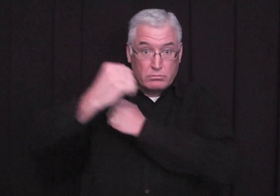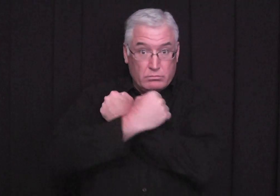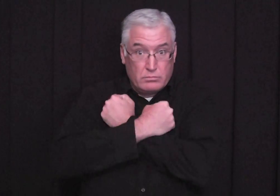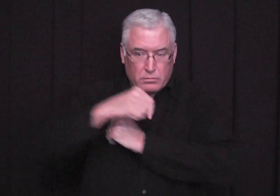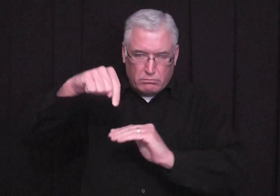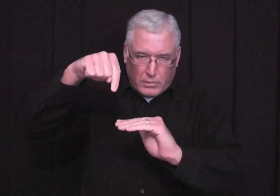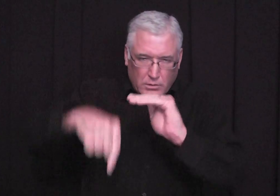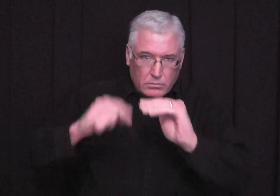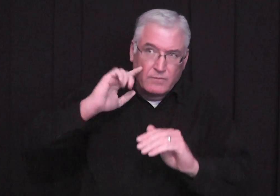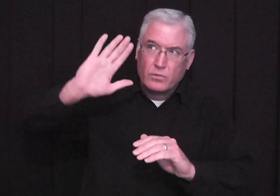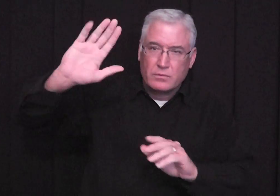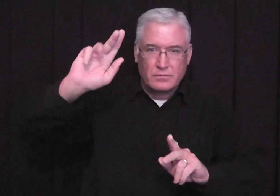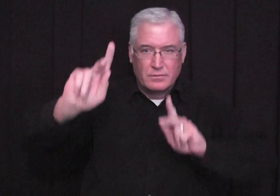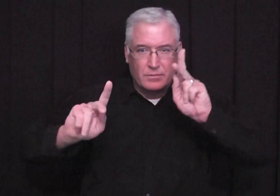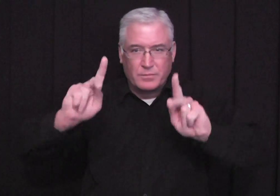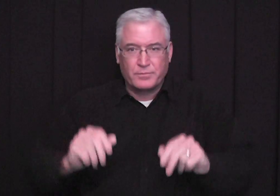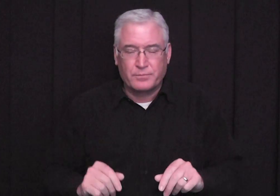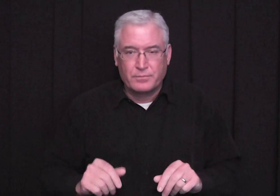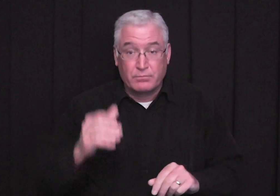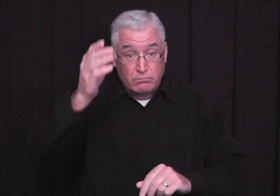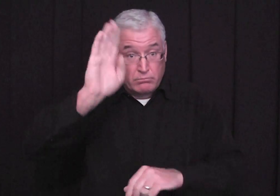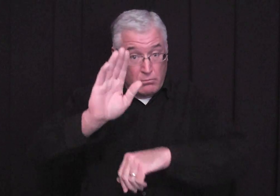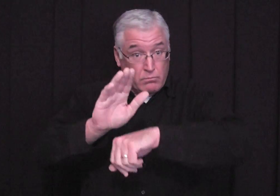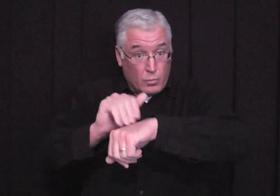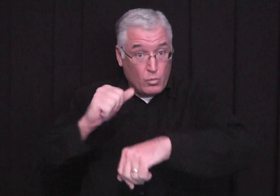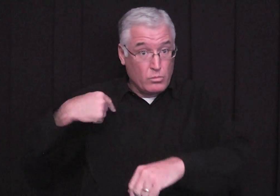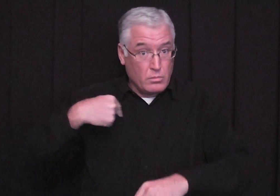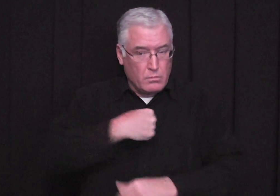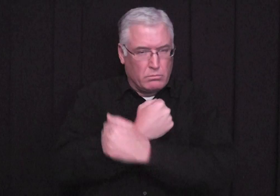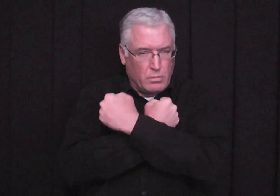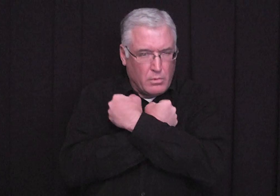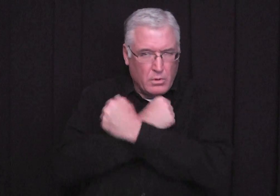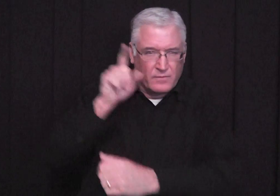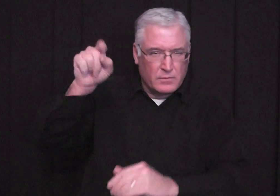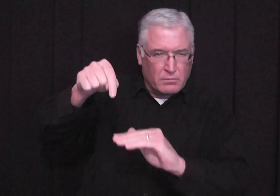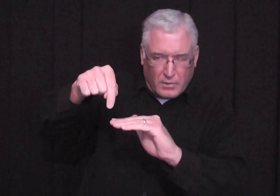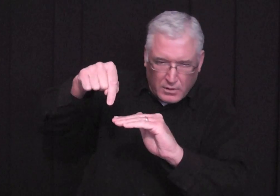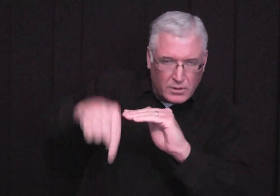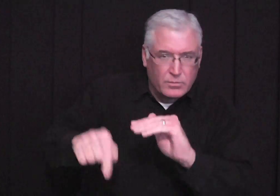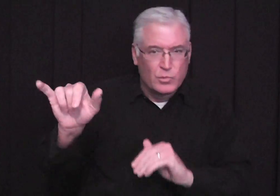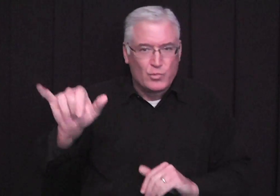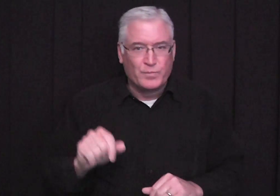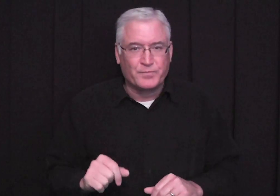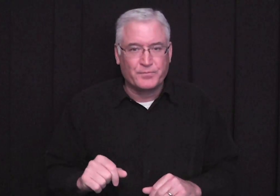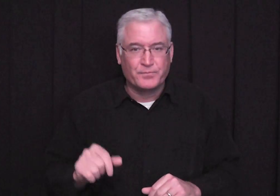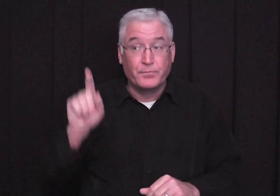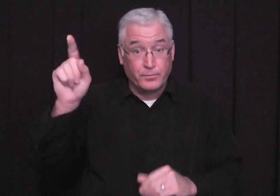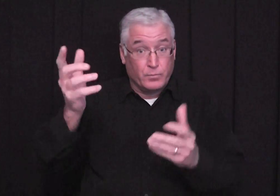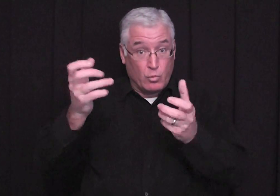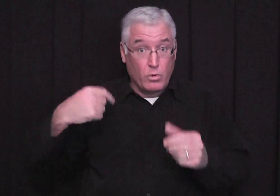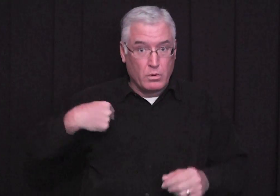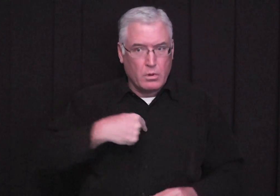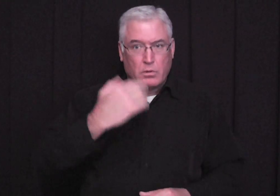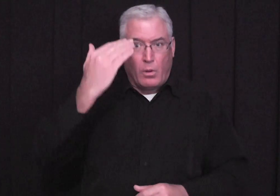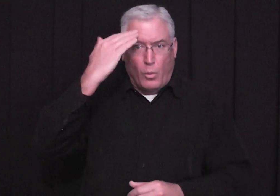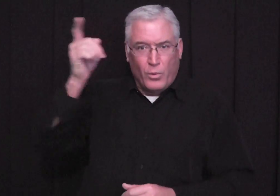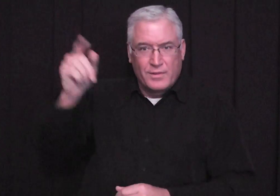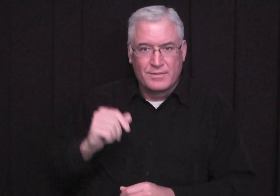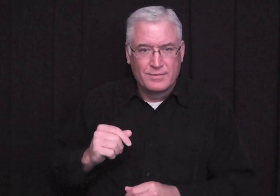Wow, that is a picture of the depth of God's love for his people. God has called us to love him deeply also.